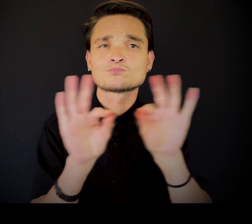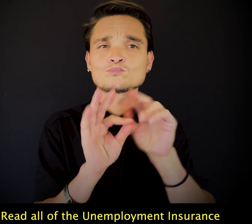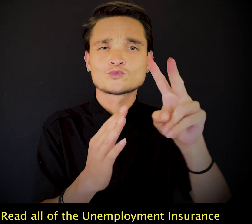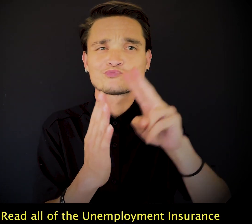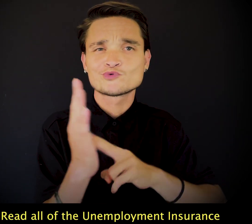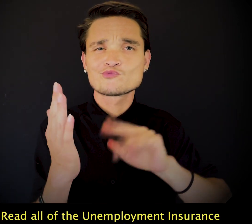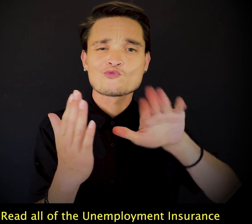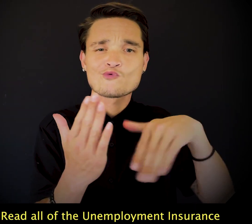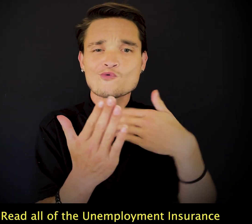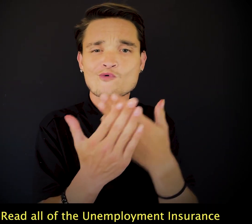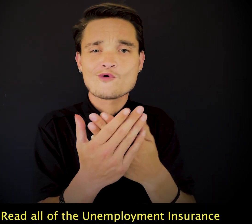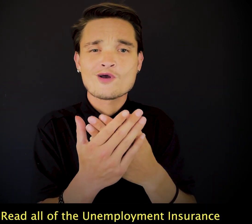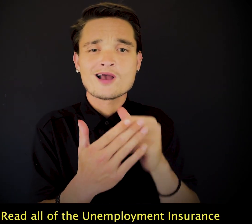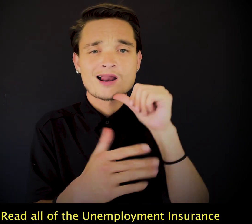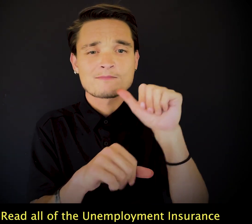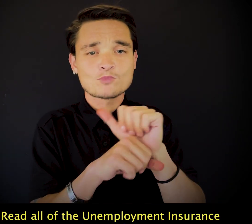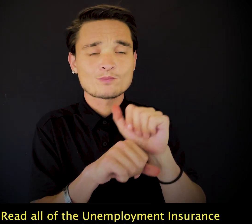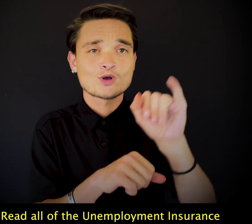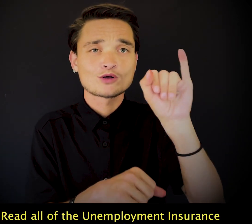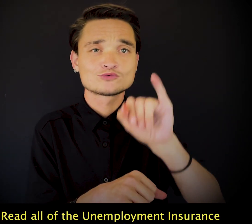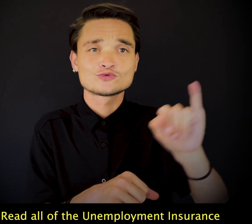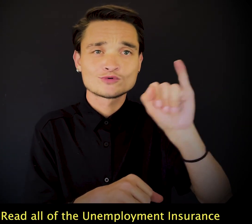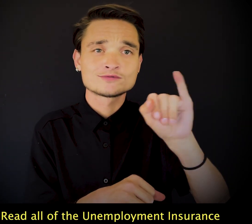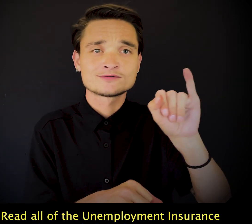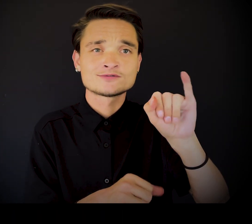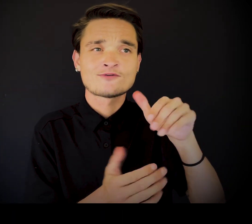Read all of the unemployment insurance frequently asked questions.